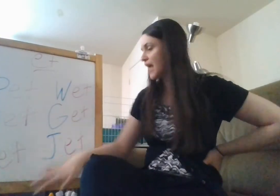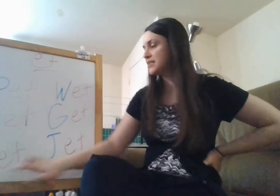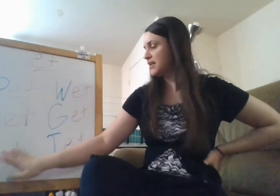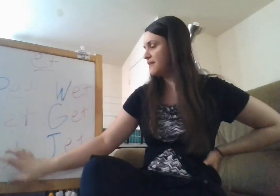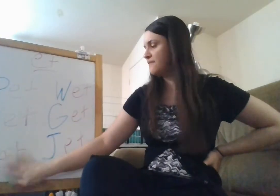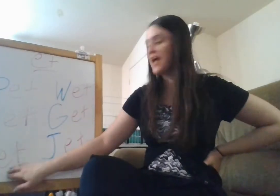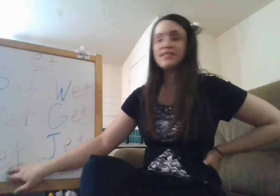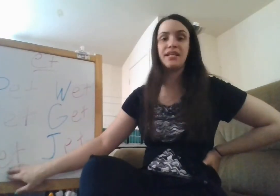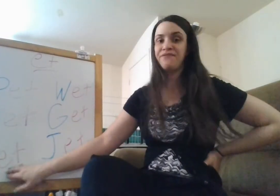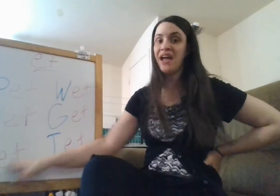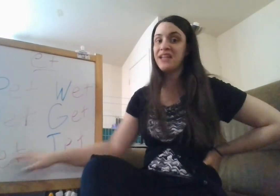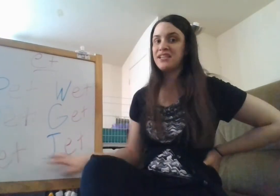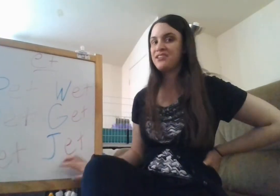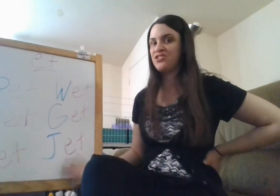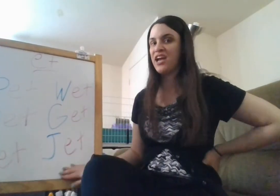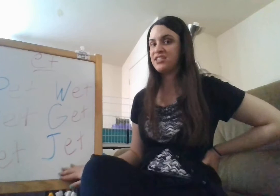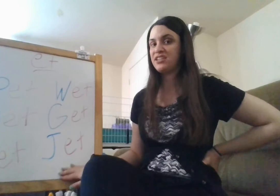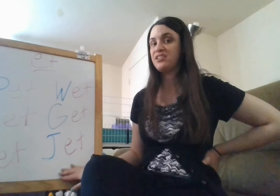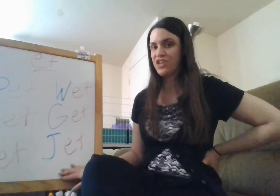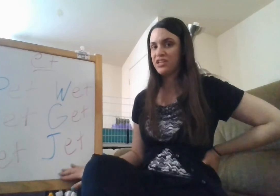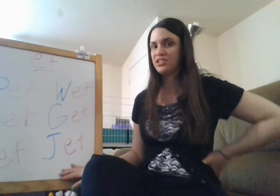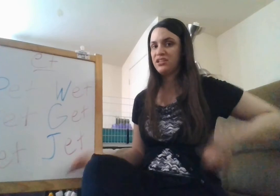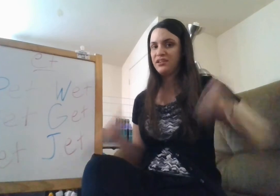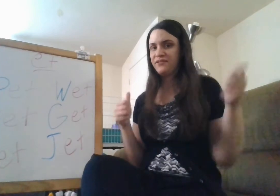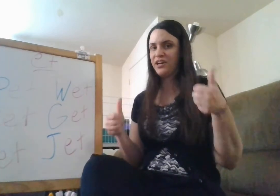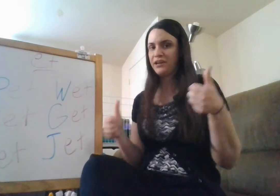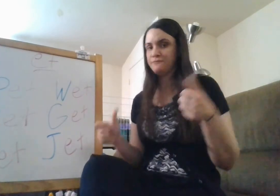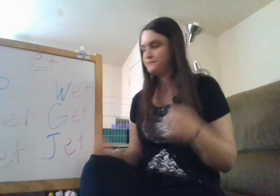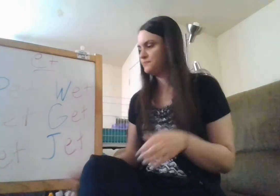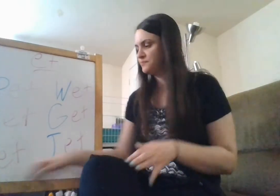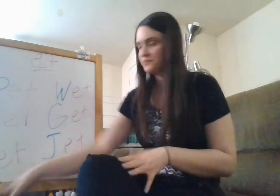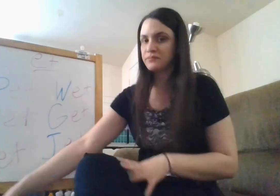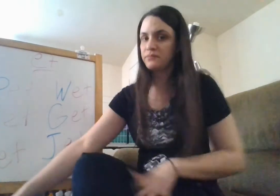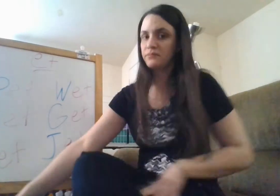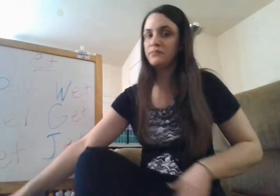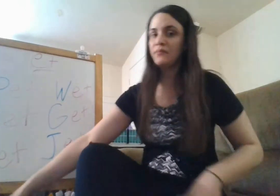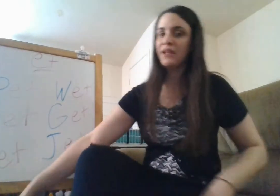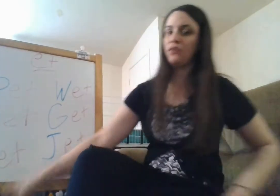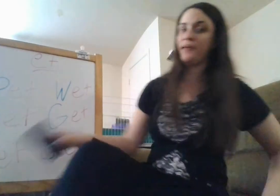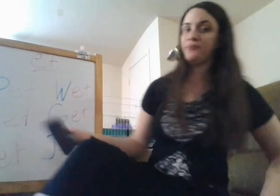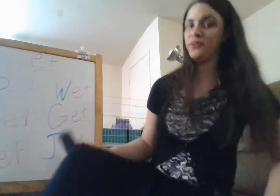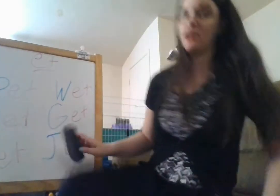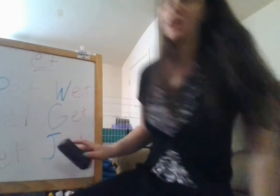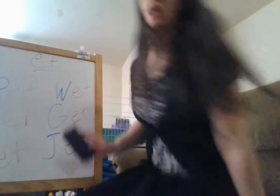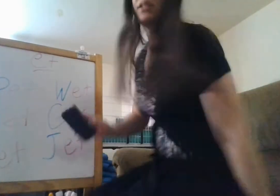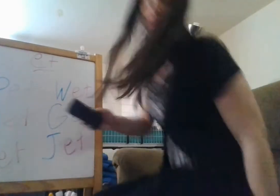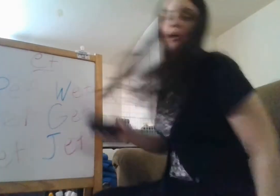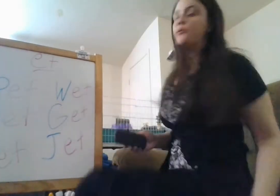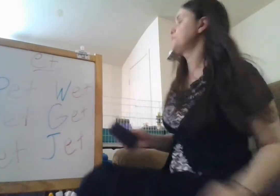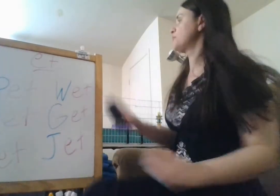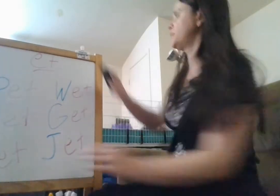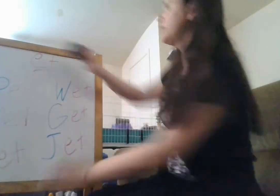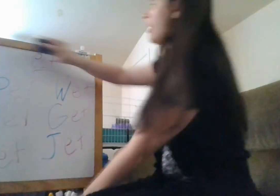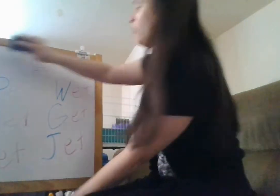get, vet, vet, jet, jet. Very good. Okay. So we are